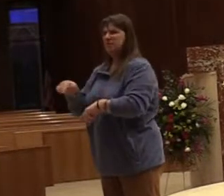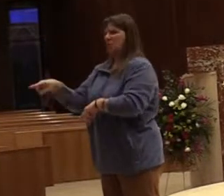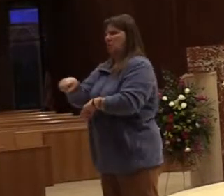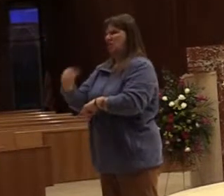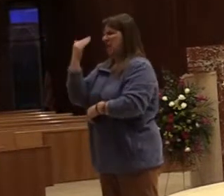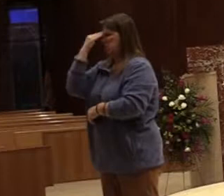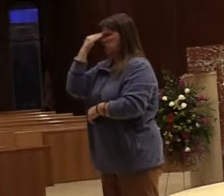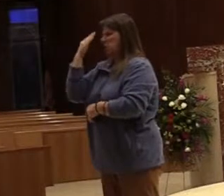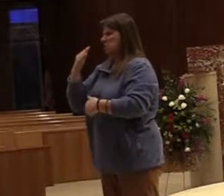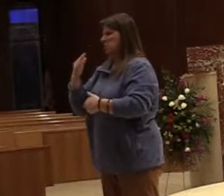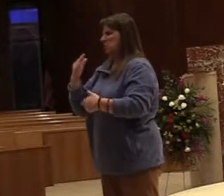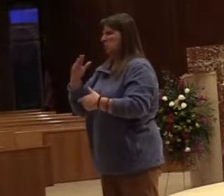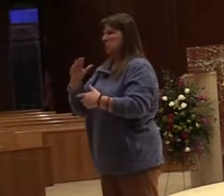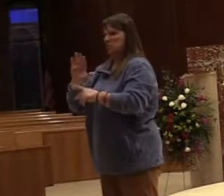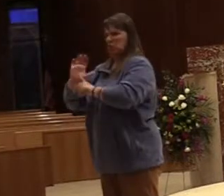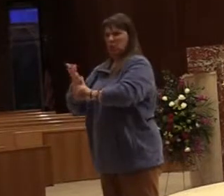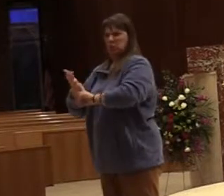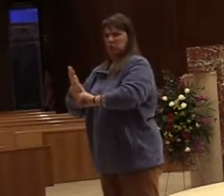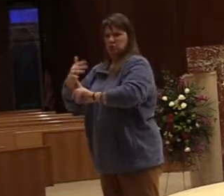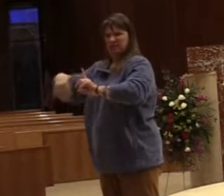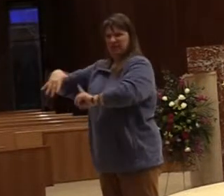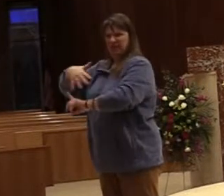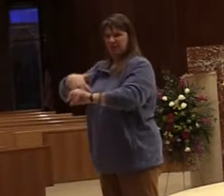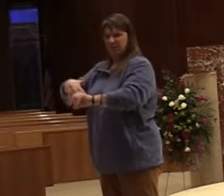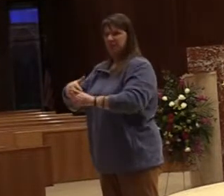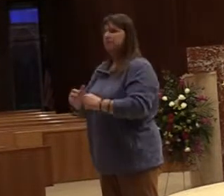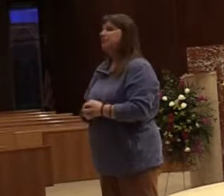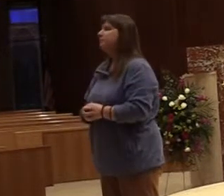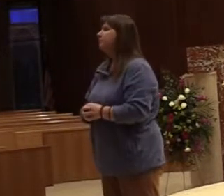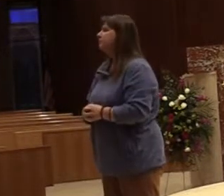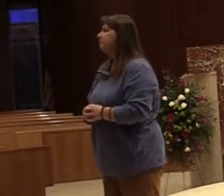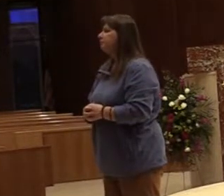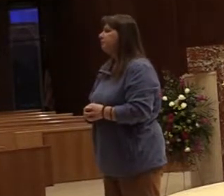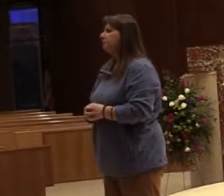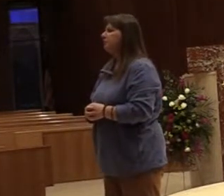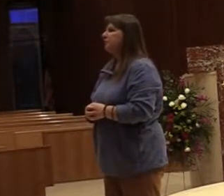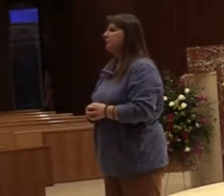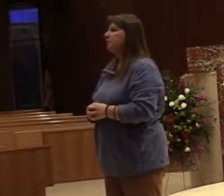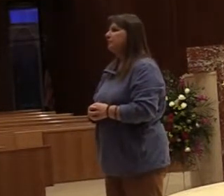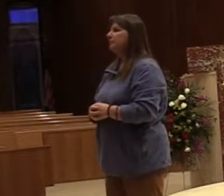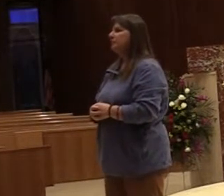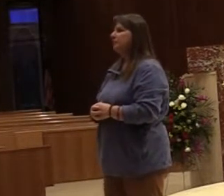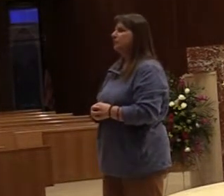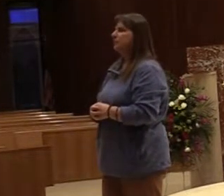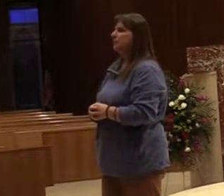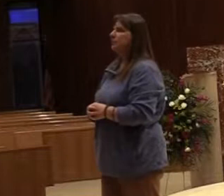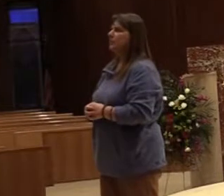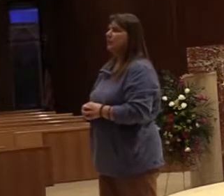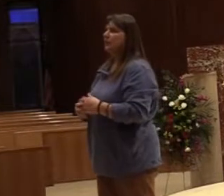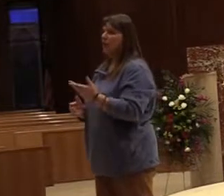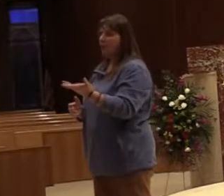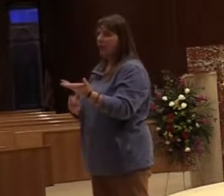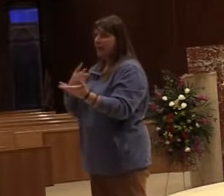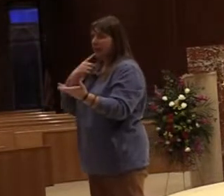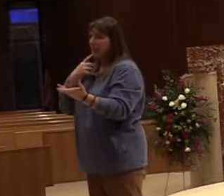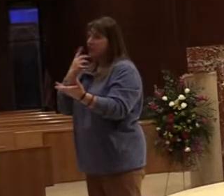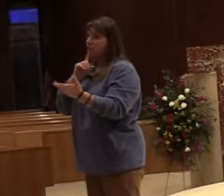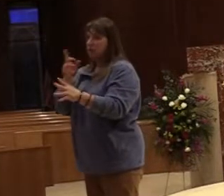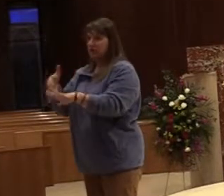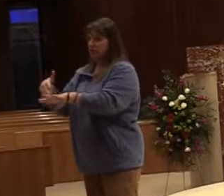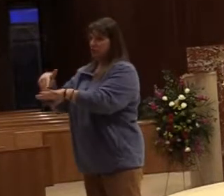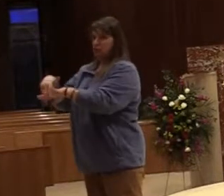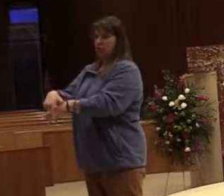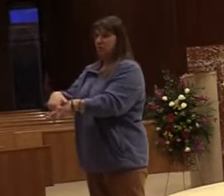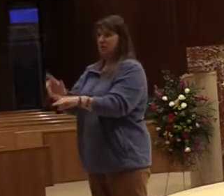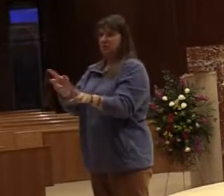That when the vineyard is planted, the parable has more than just its cultural connection. Like I said, it's rooted in the very Old